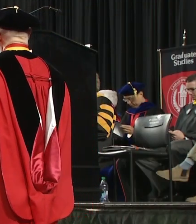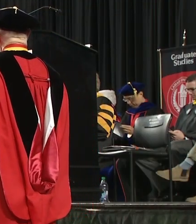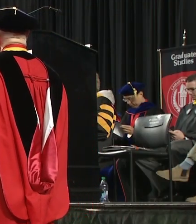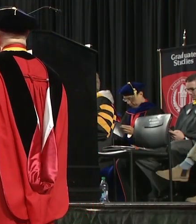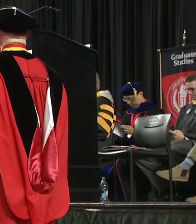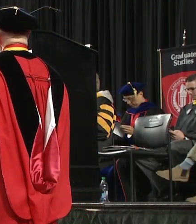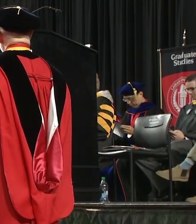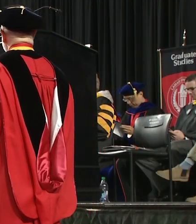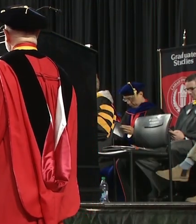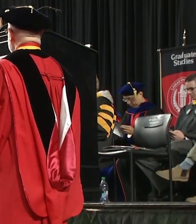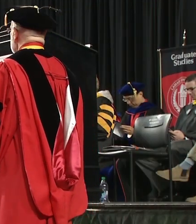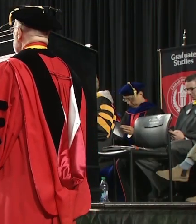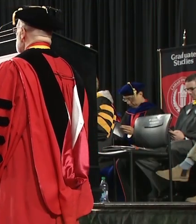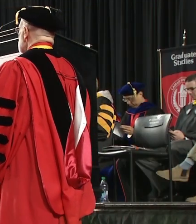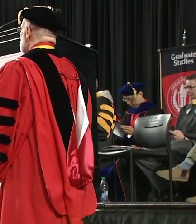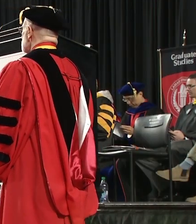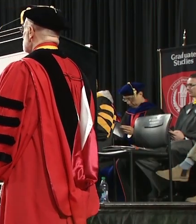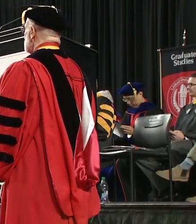laude.